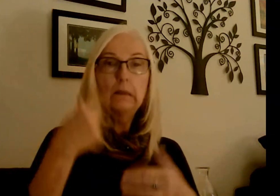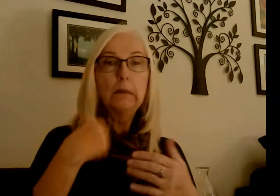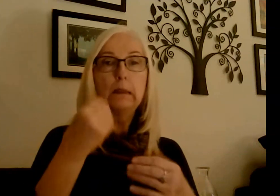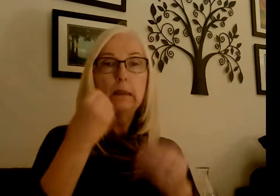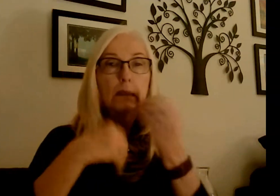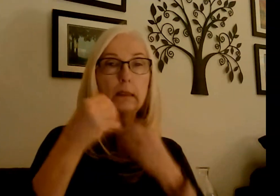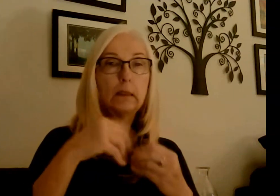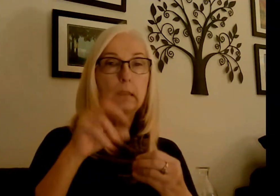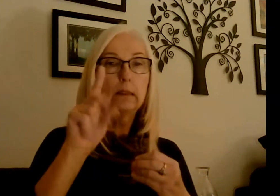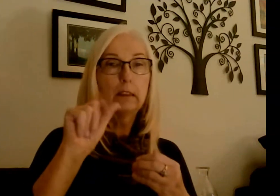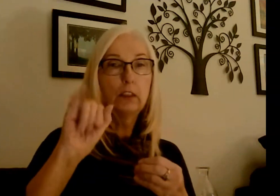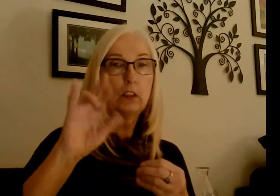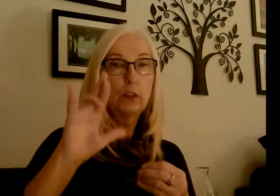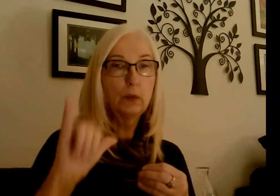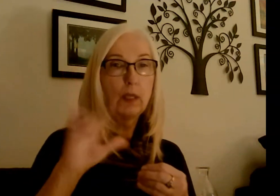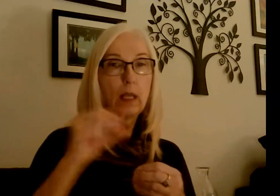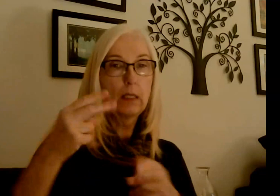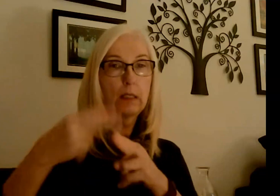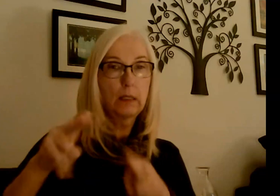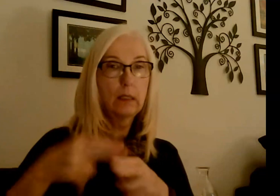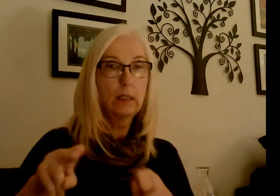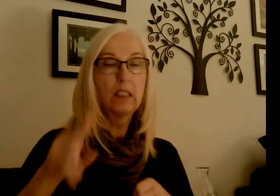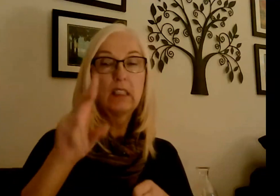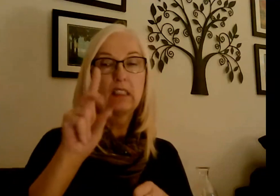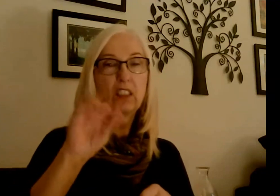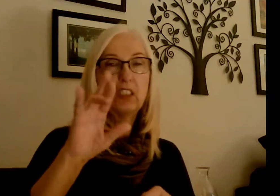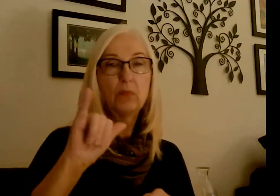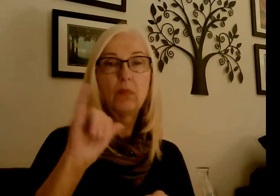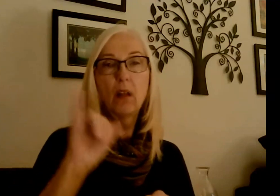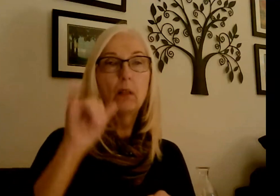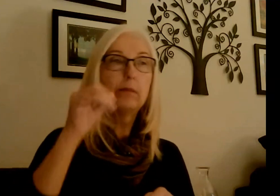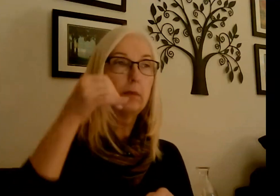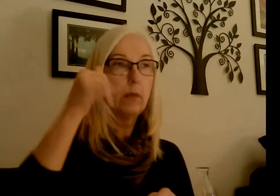It was less expensive, so I still continued to buy meat